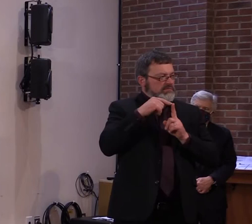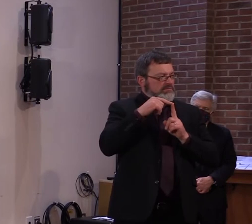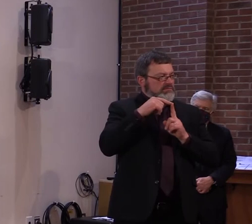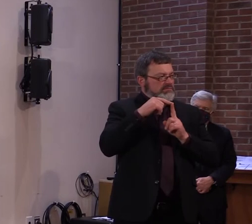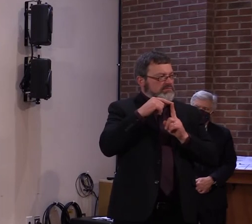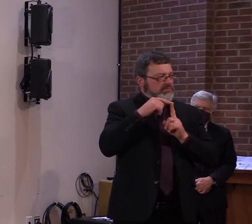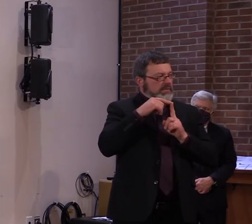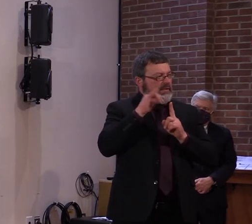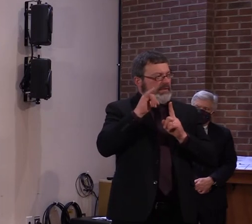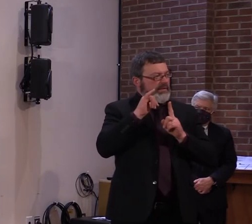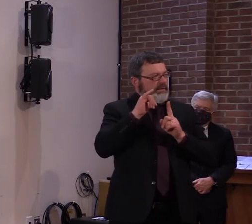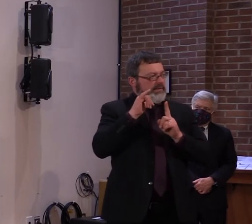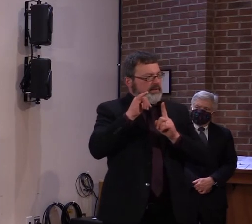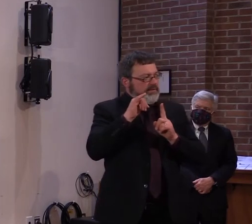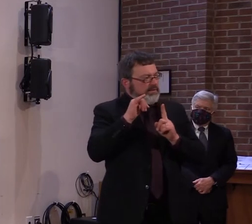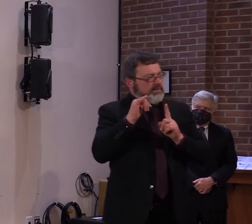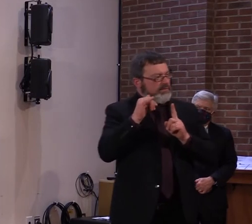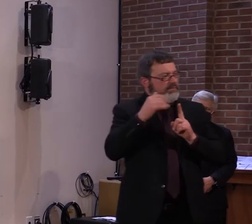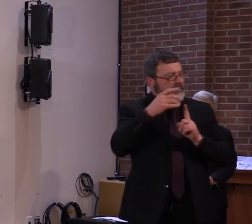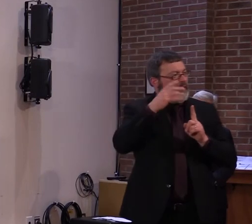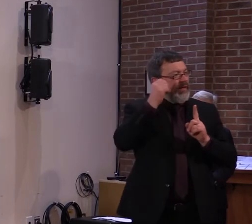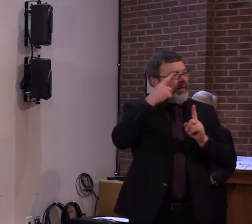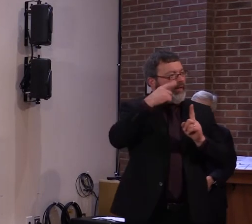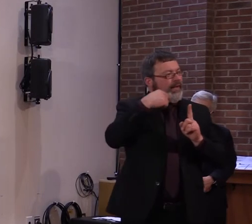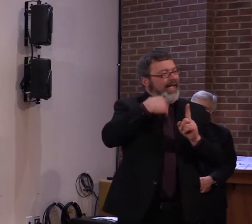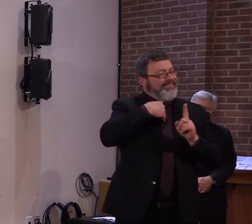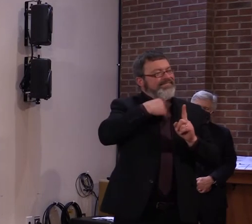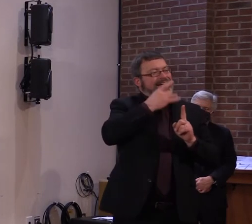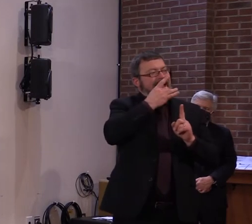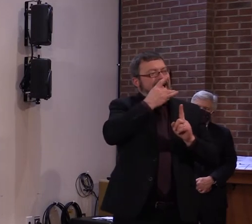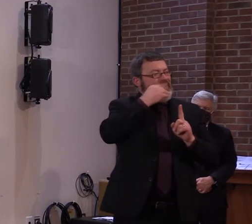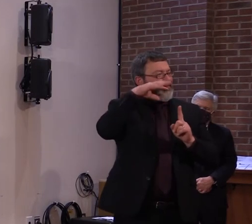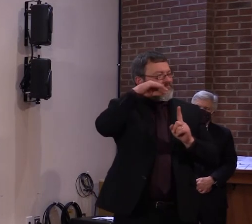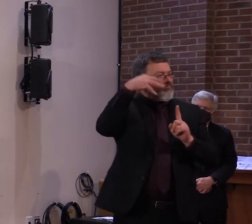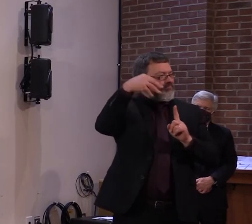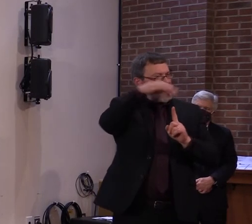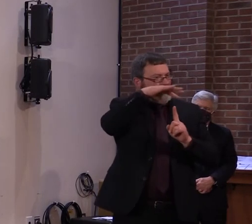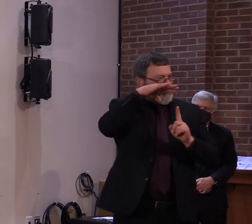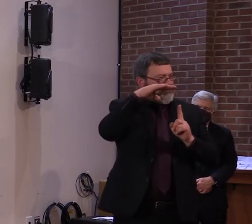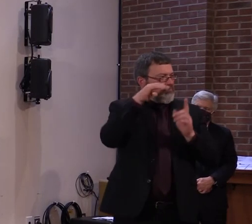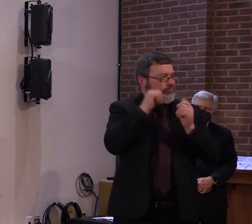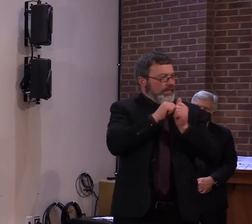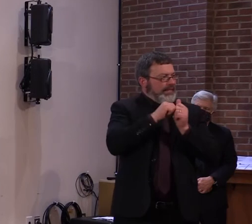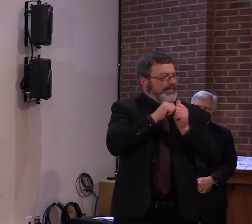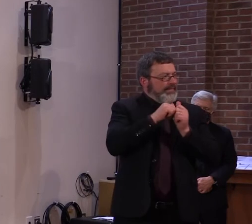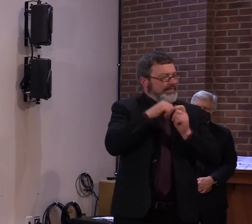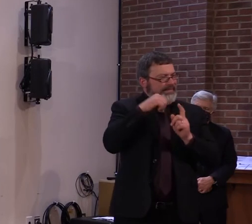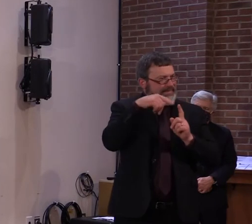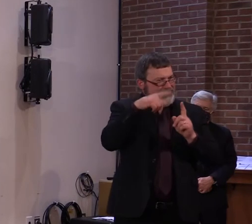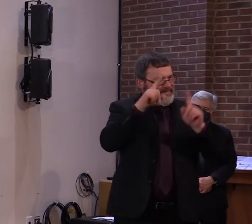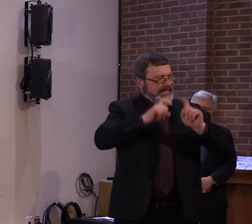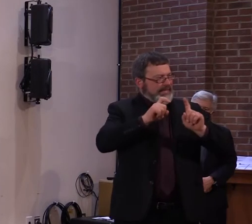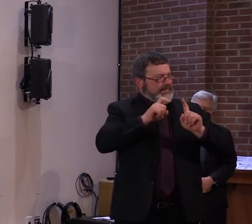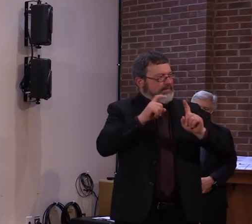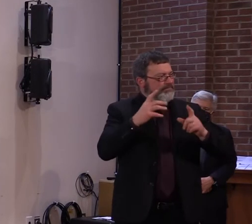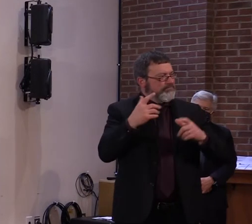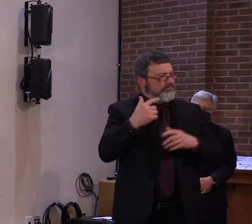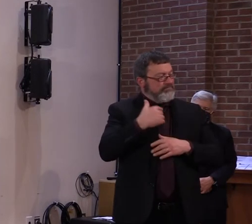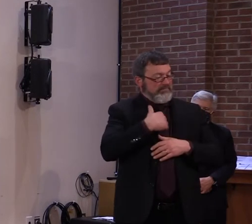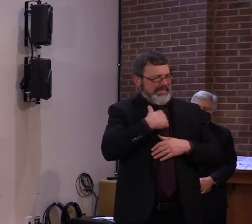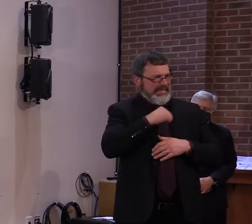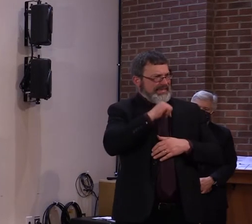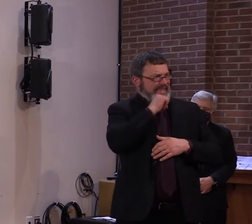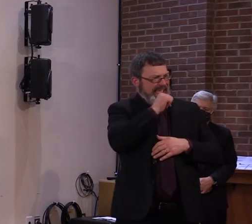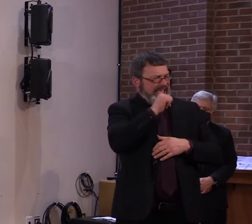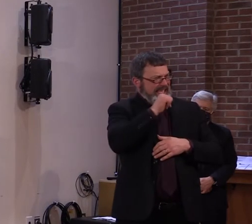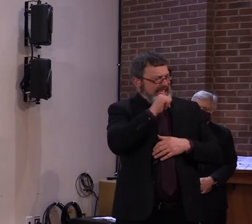LAMP technology. I'm not aware that it's actually available everywhere yet, and it was particularly